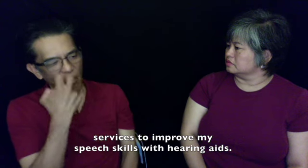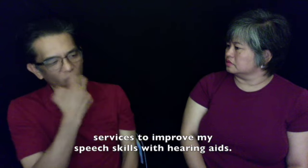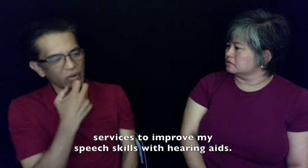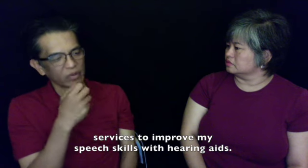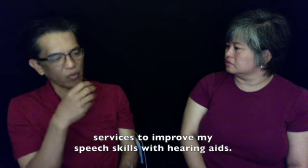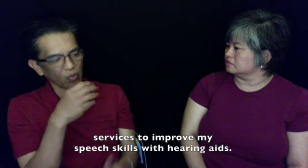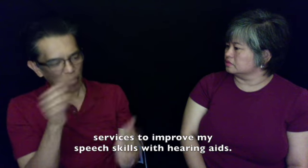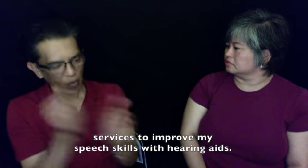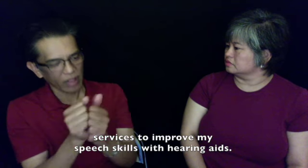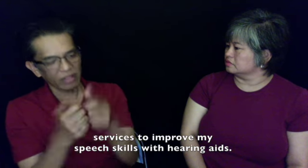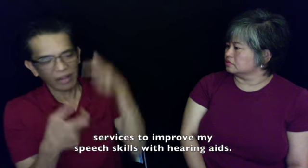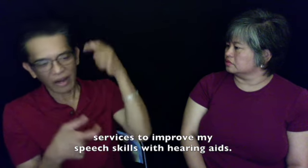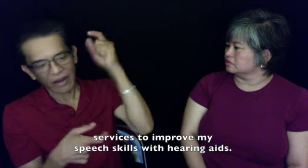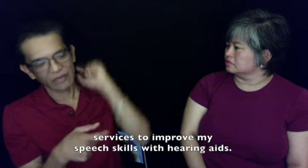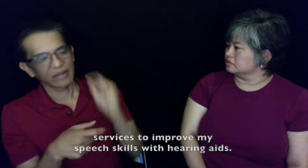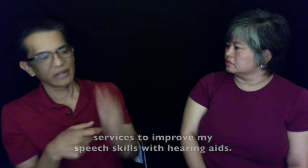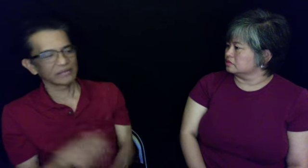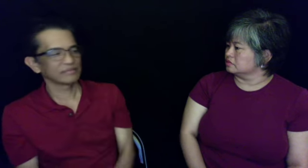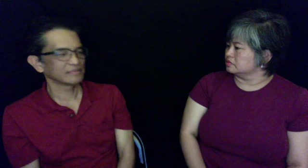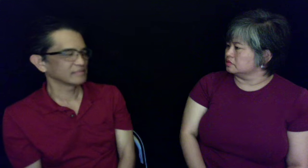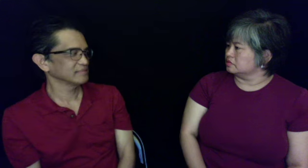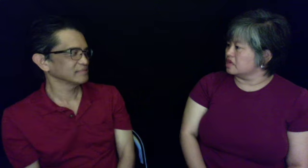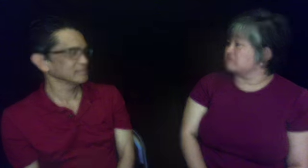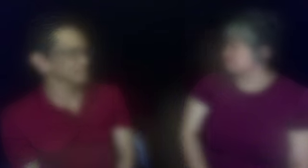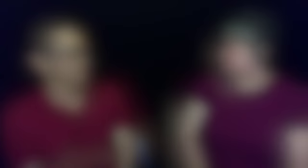services to improve my speech skills with hearing aids.